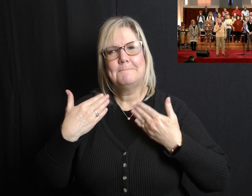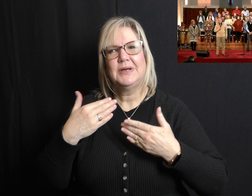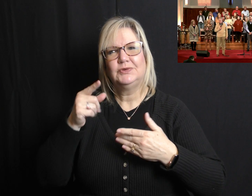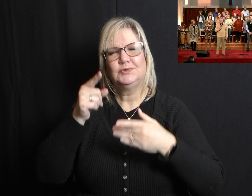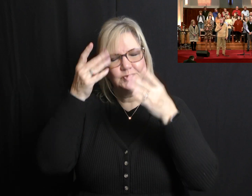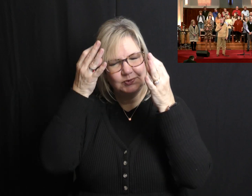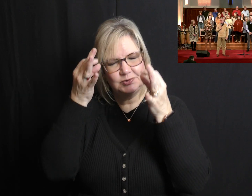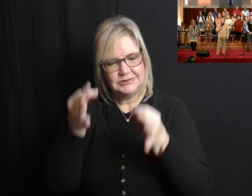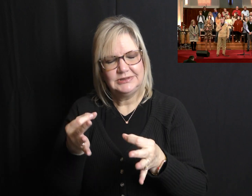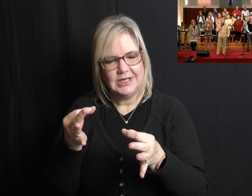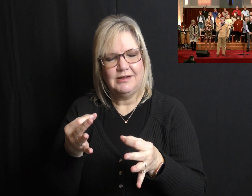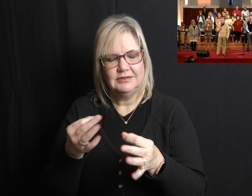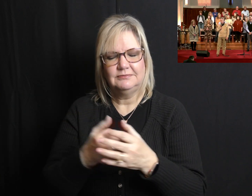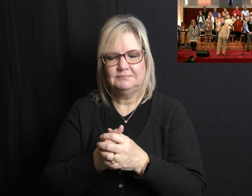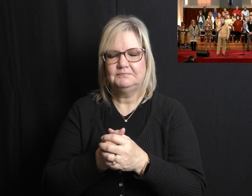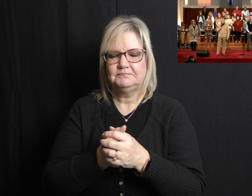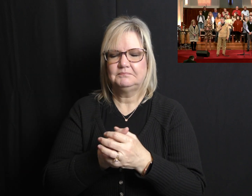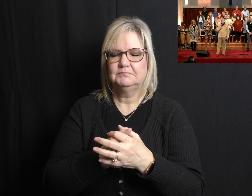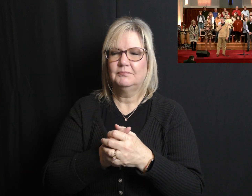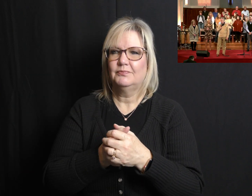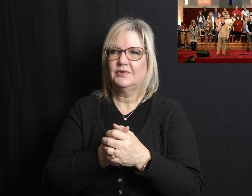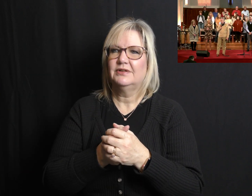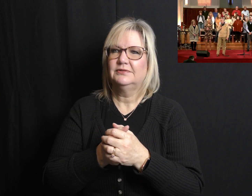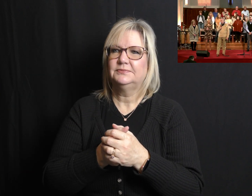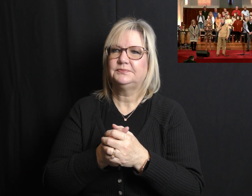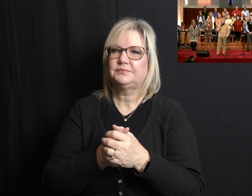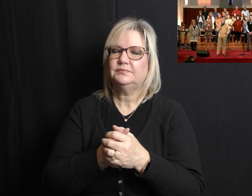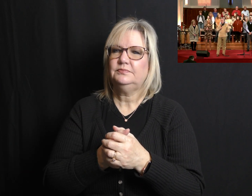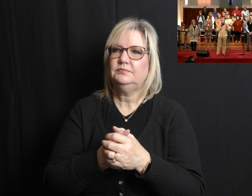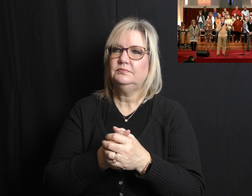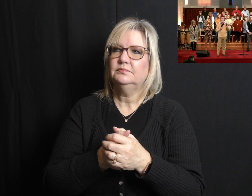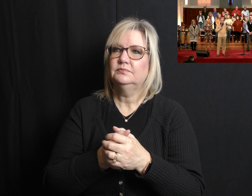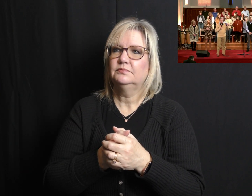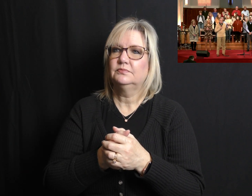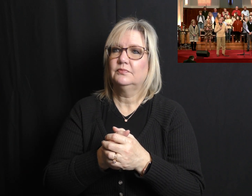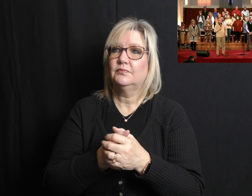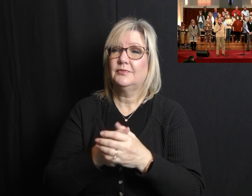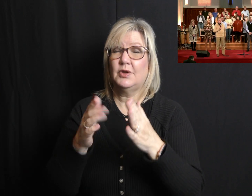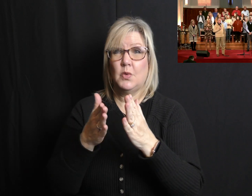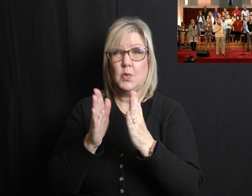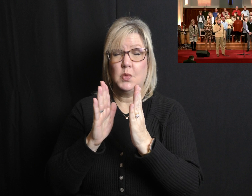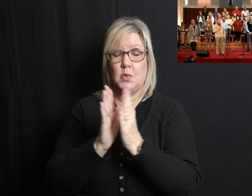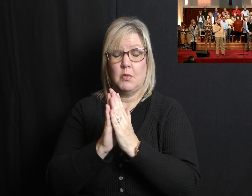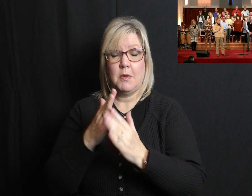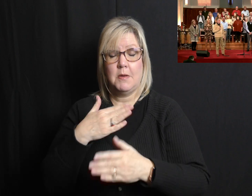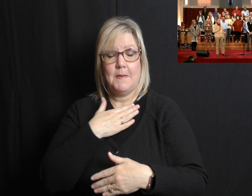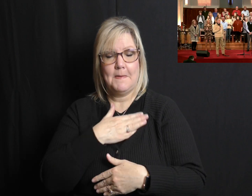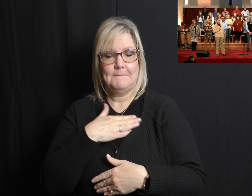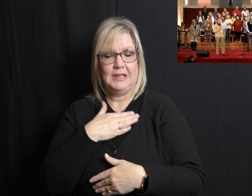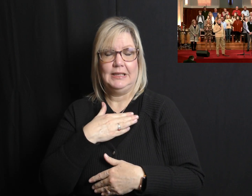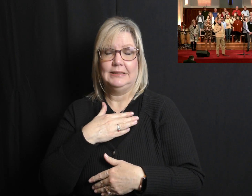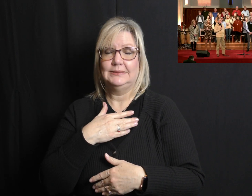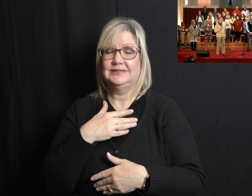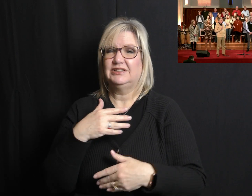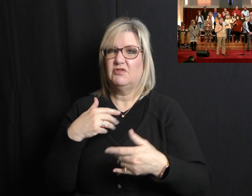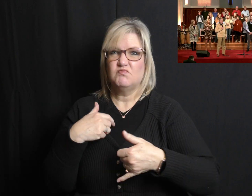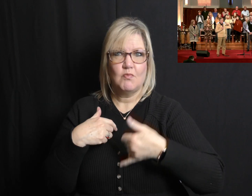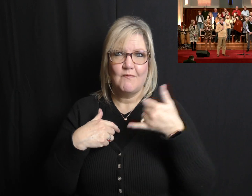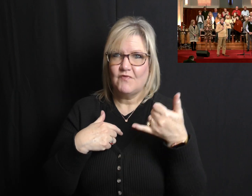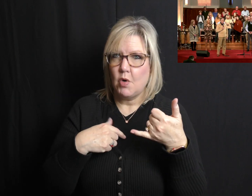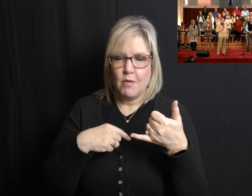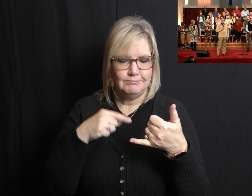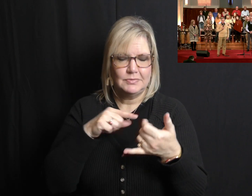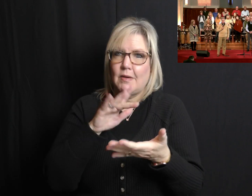airways or over here in the sanctuary. Thank you for being here today. We would ask you to take out your electronic device, whether you're here or at